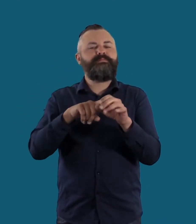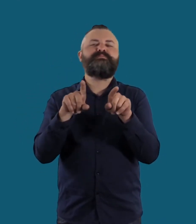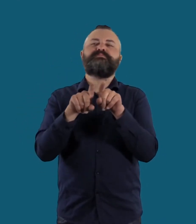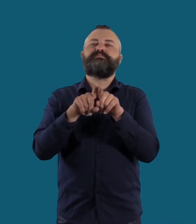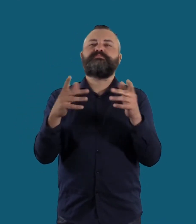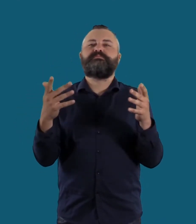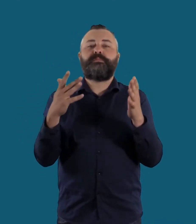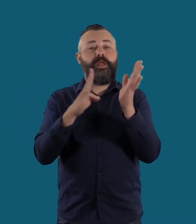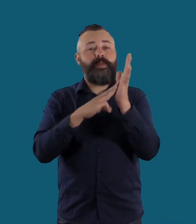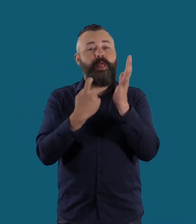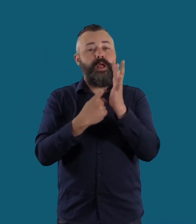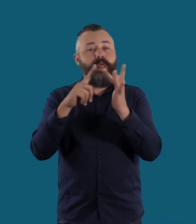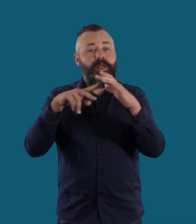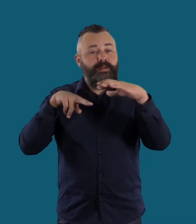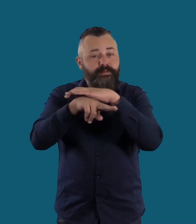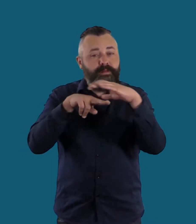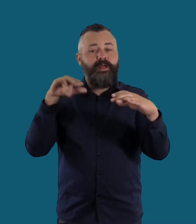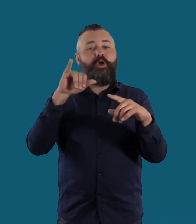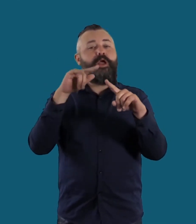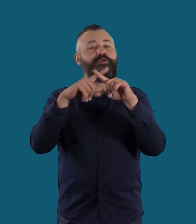If they are damaged, they can emit radiation which is harmful